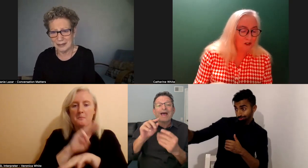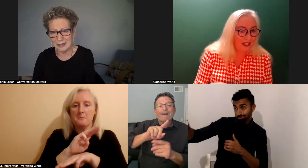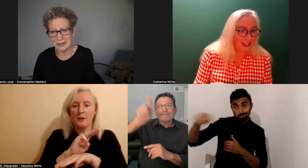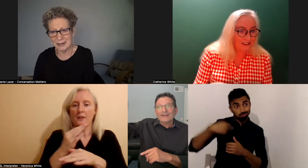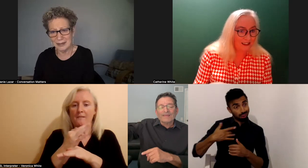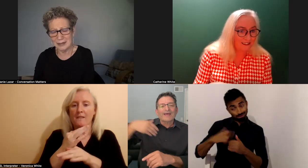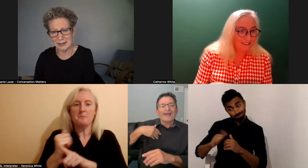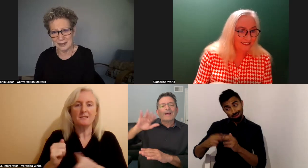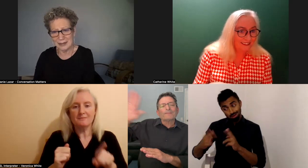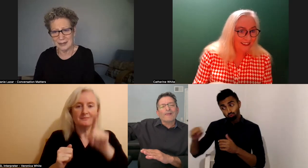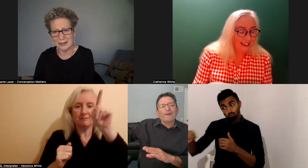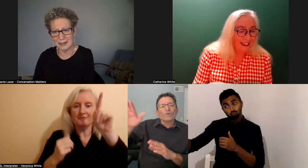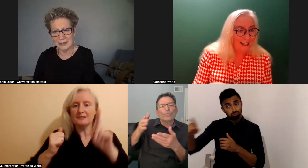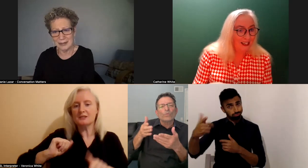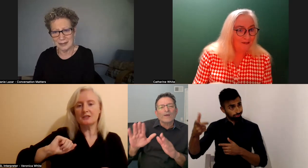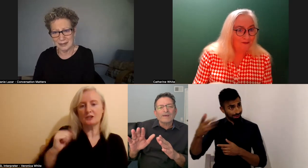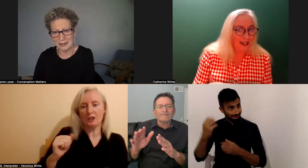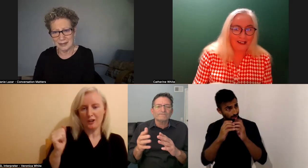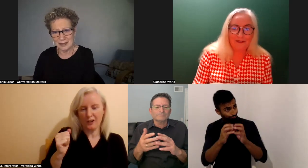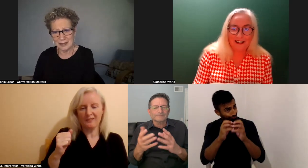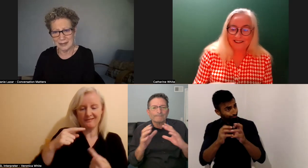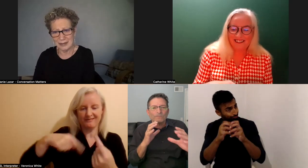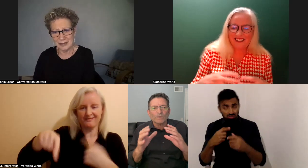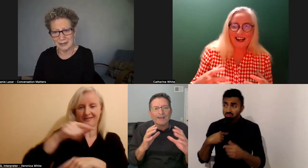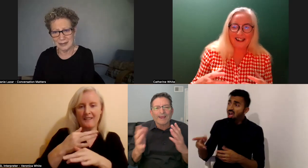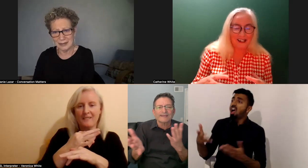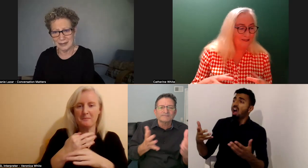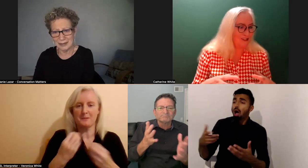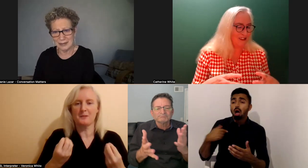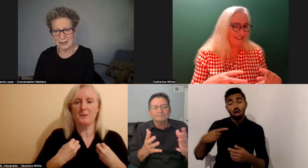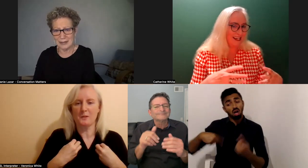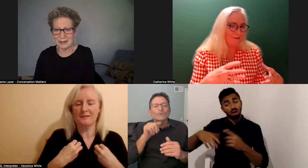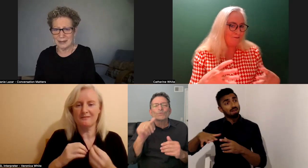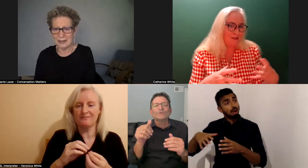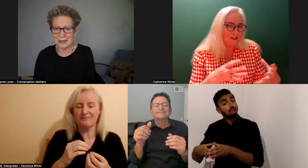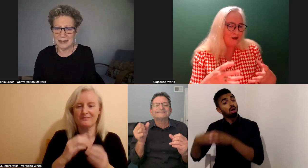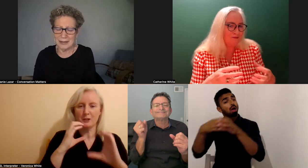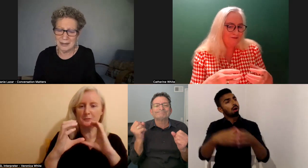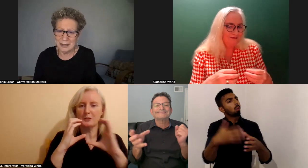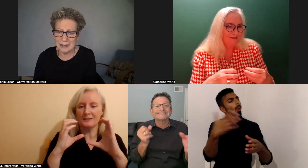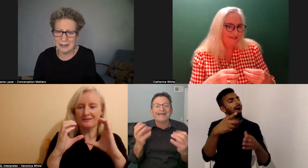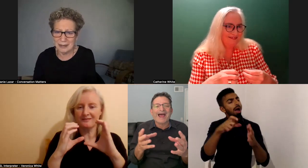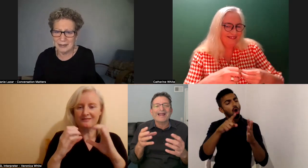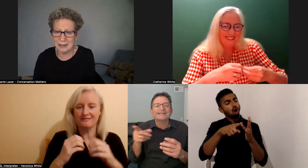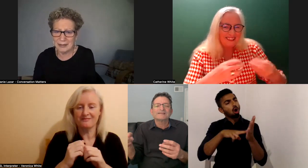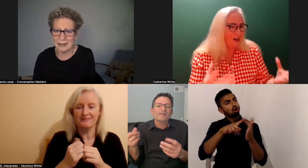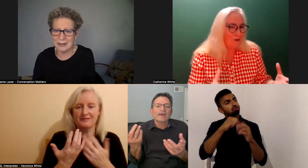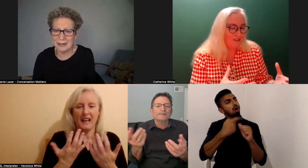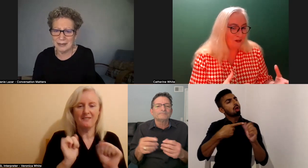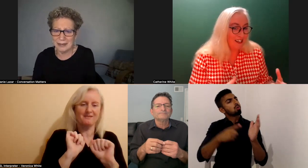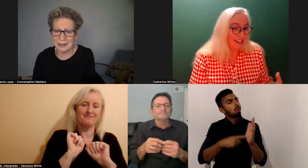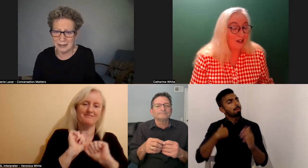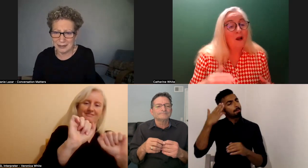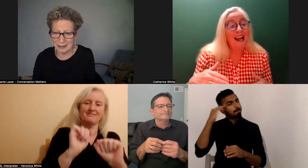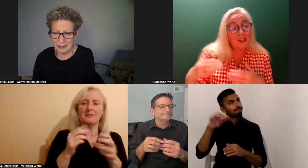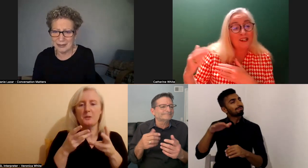of communicating. And it wasn't signing, it was just they picked up their way